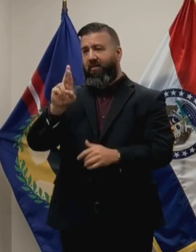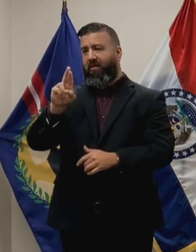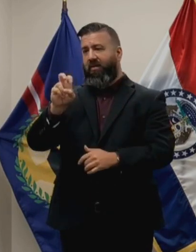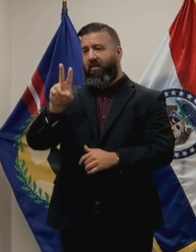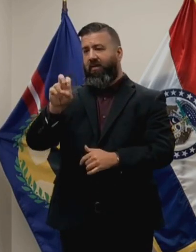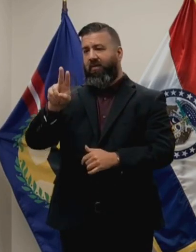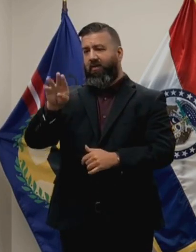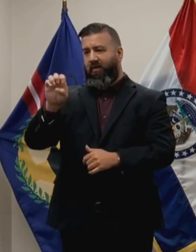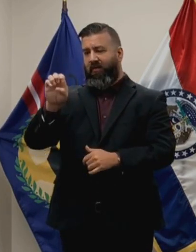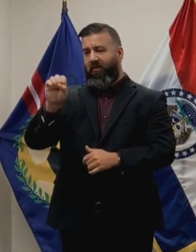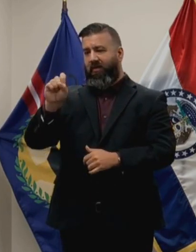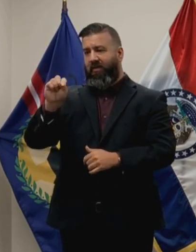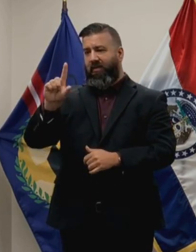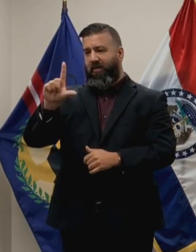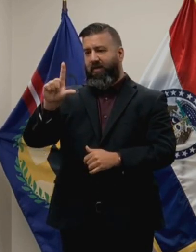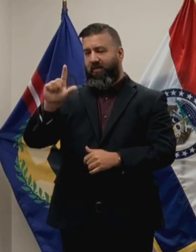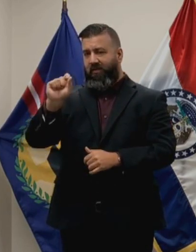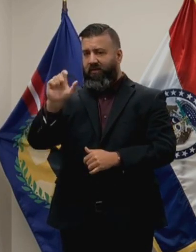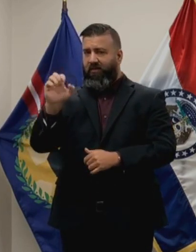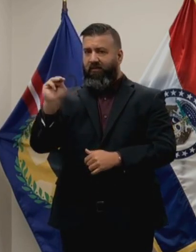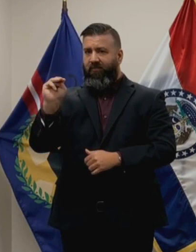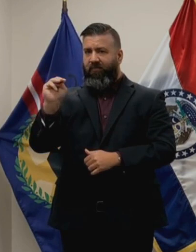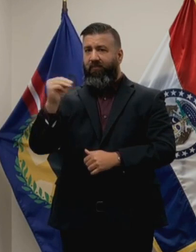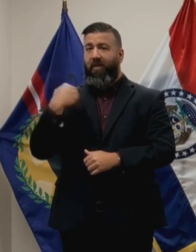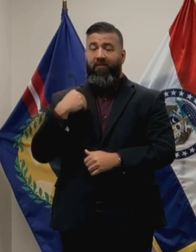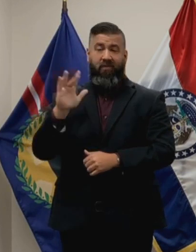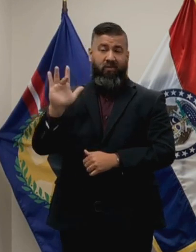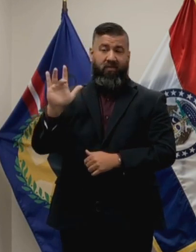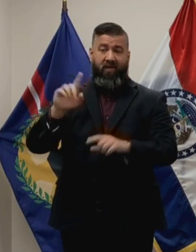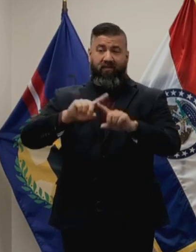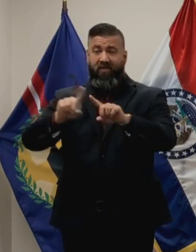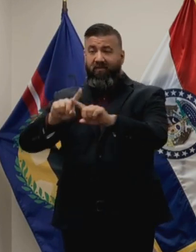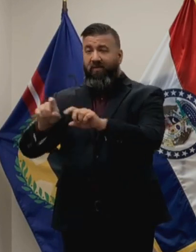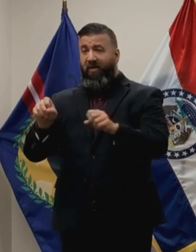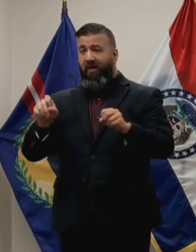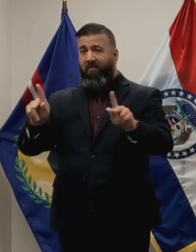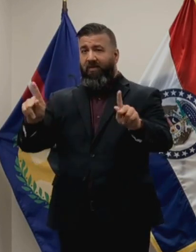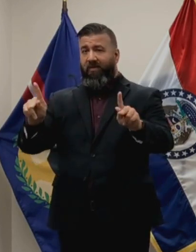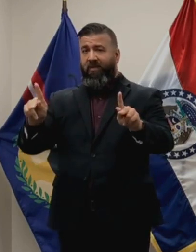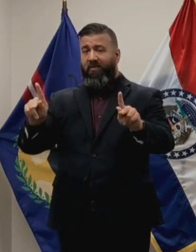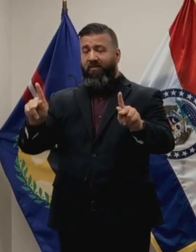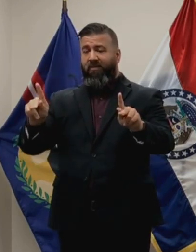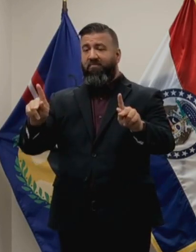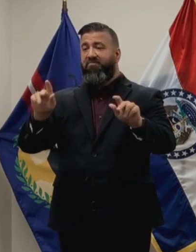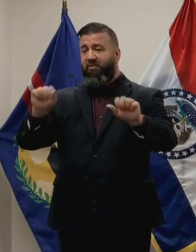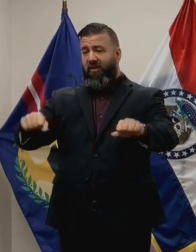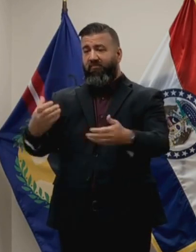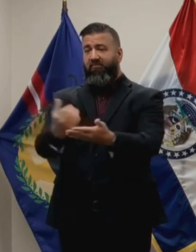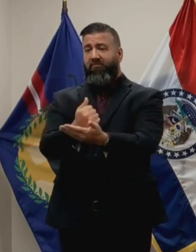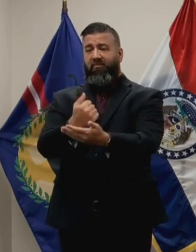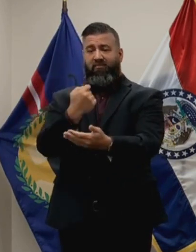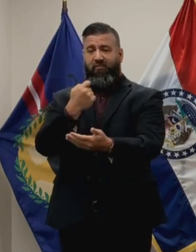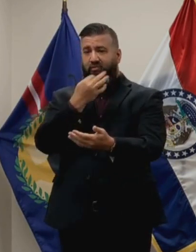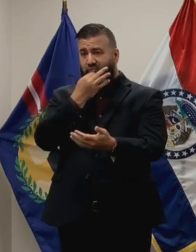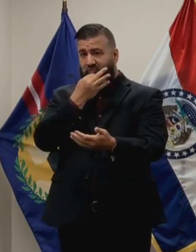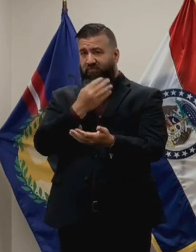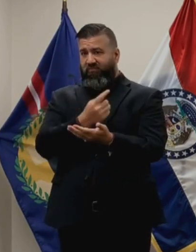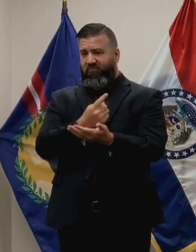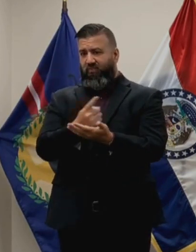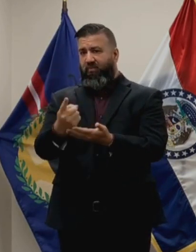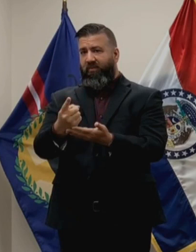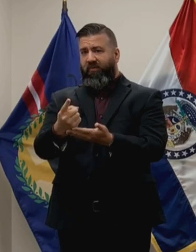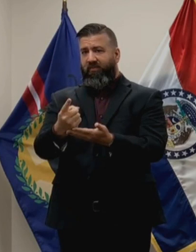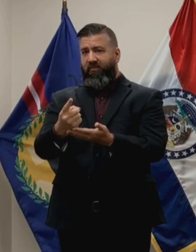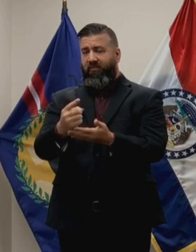are 25 different opportunities through St. Louis County partners to get vaccinations in the next 7 days across St. Louis